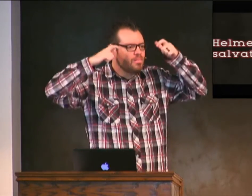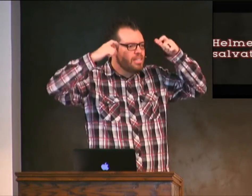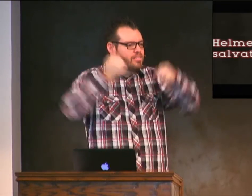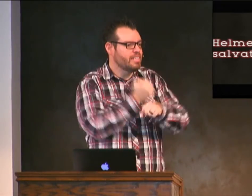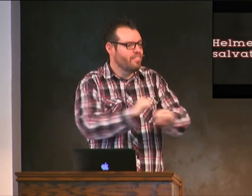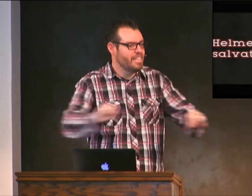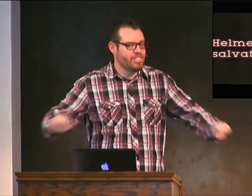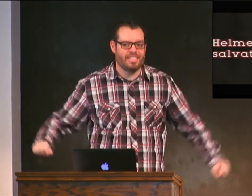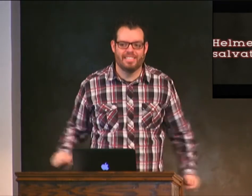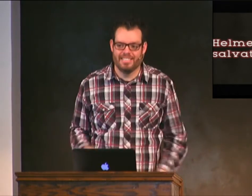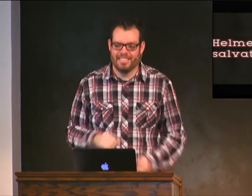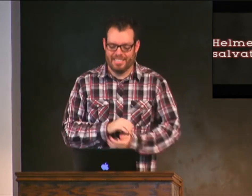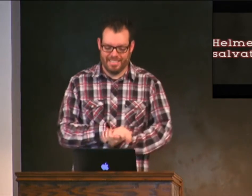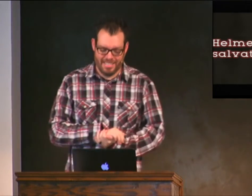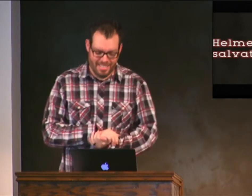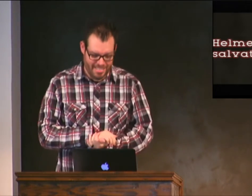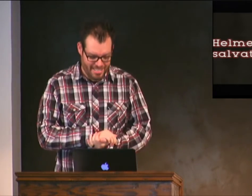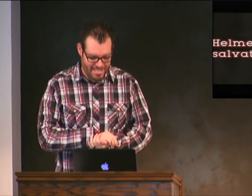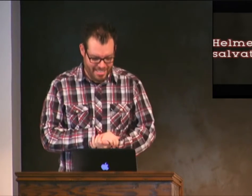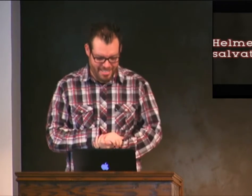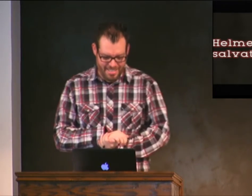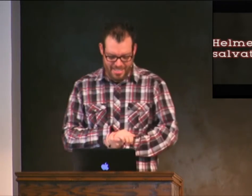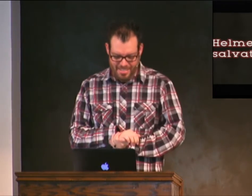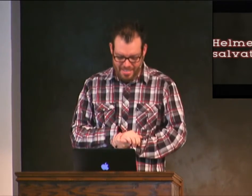The helmet of salvation.